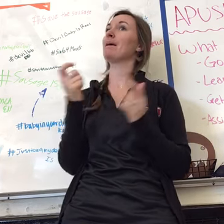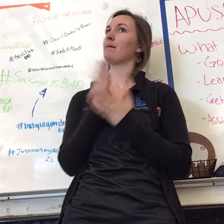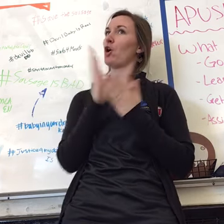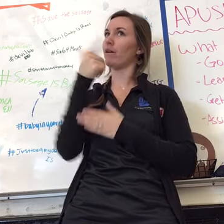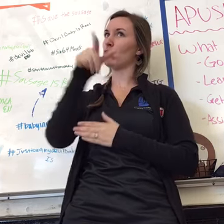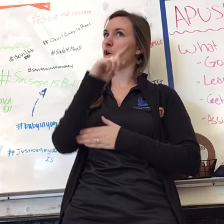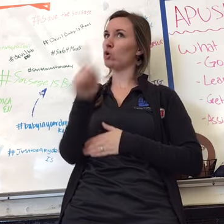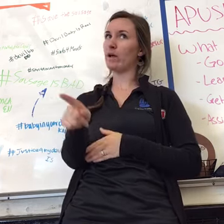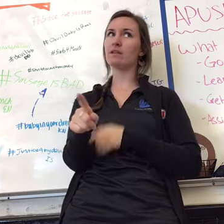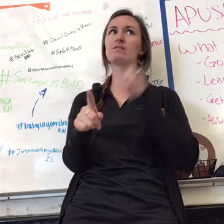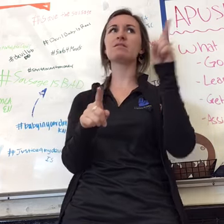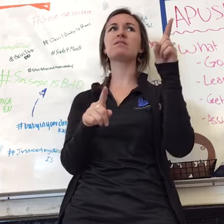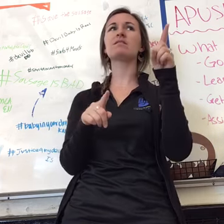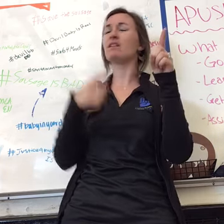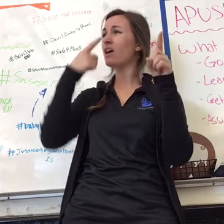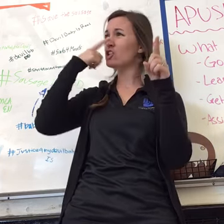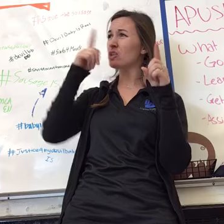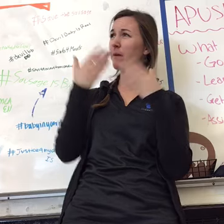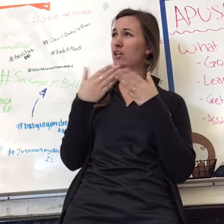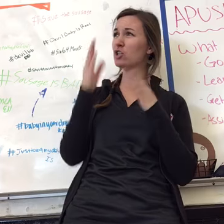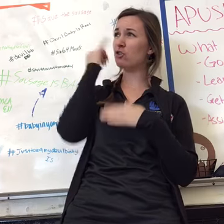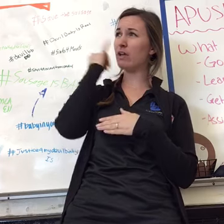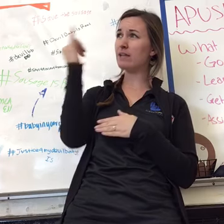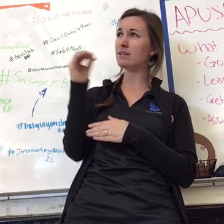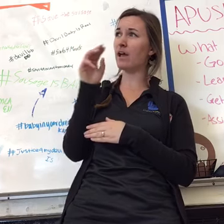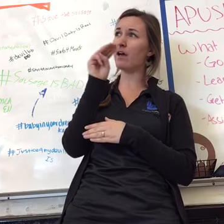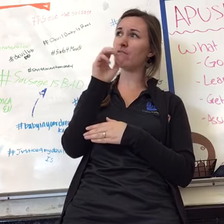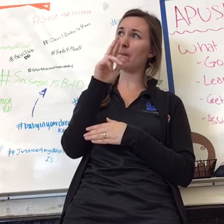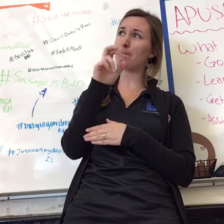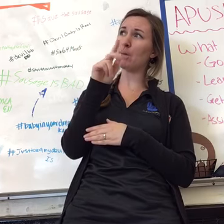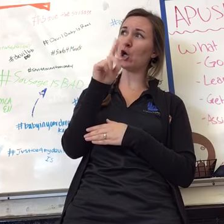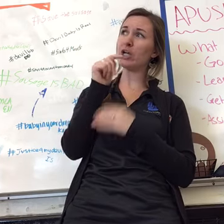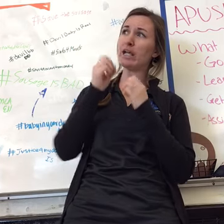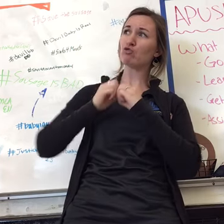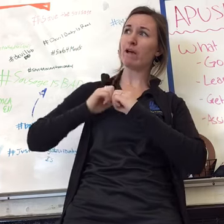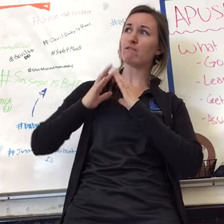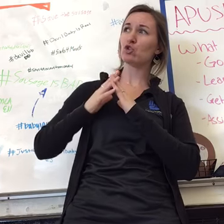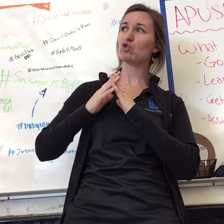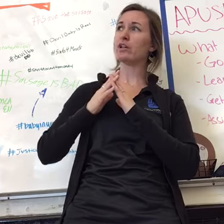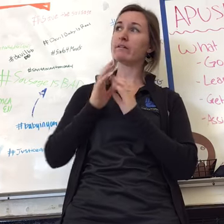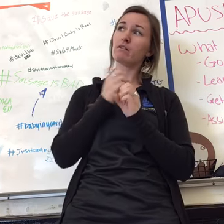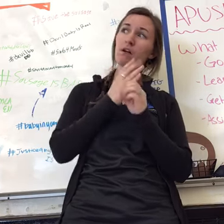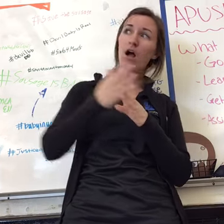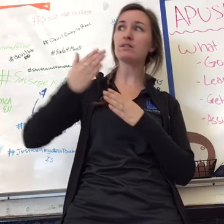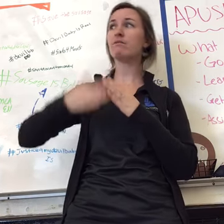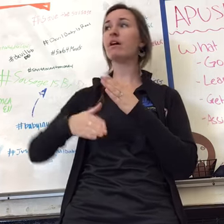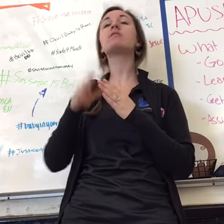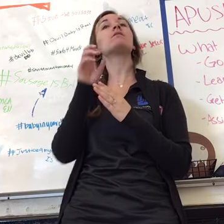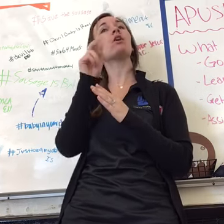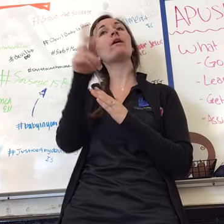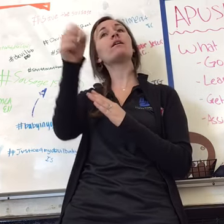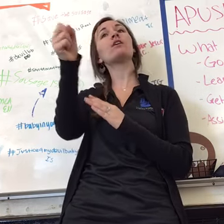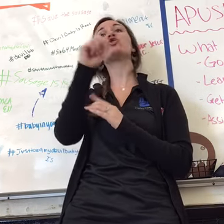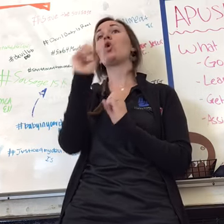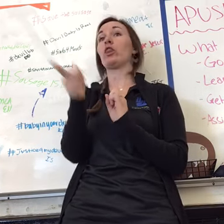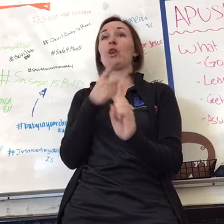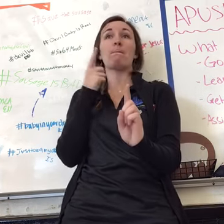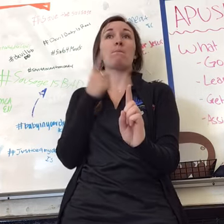general idea of what the market revolution caused? Yeah. So the whole point of why the market revolution